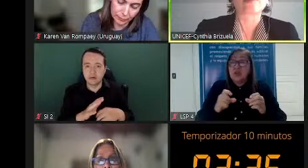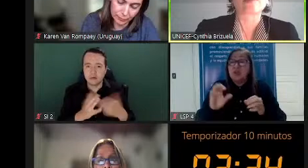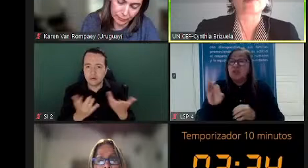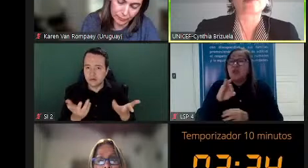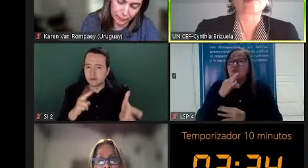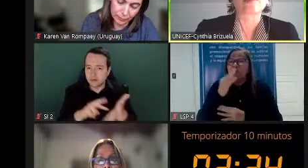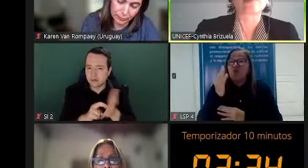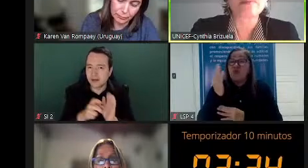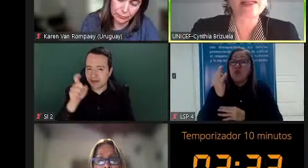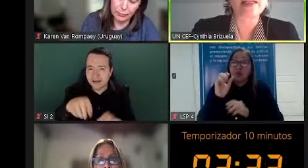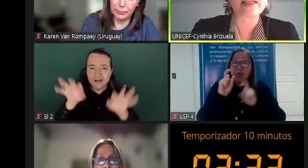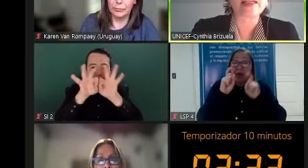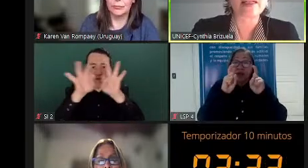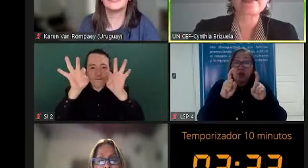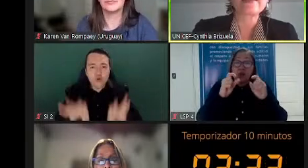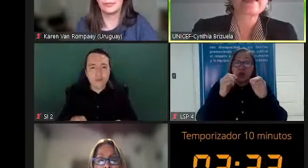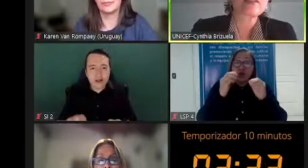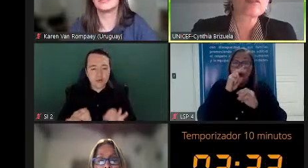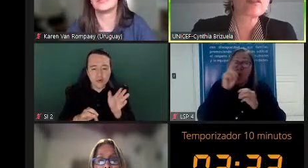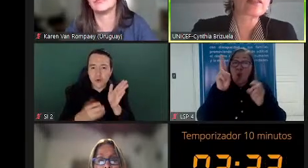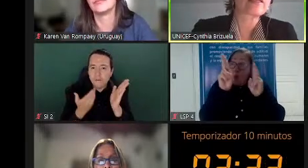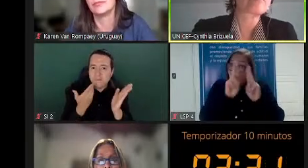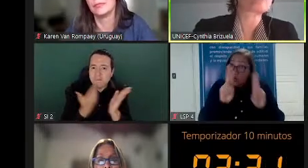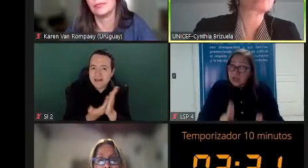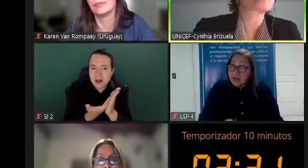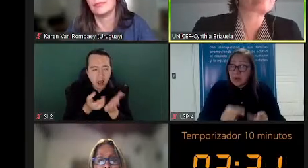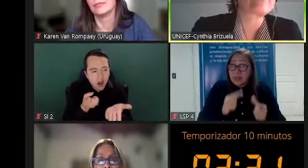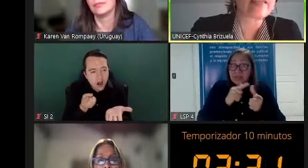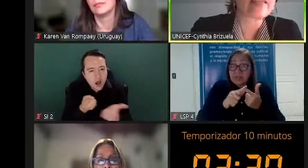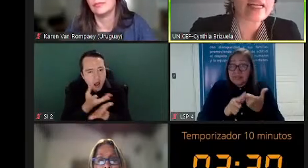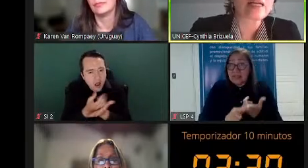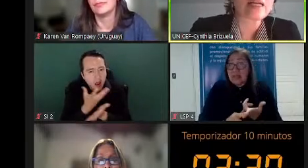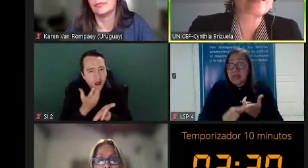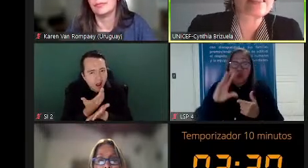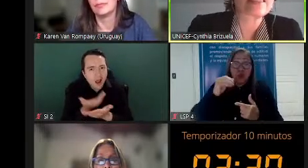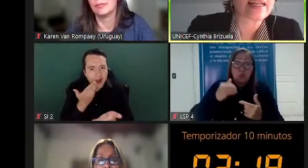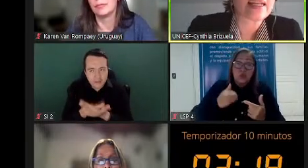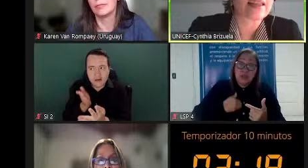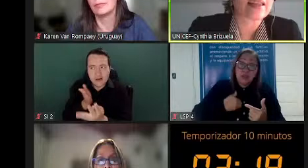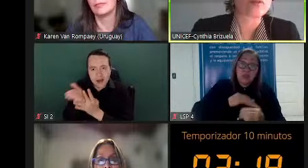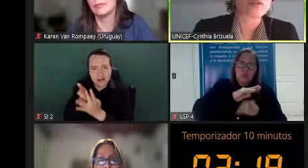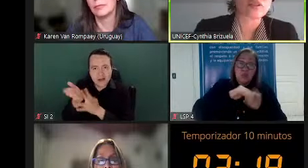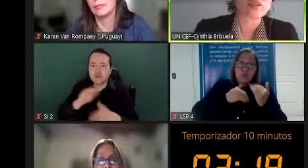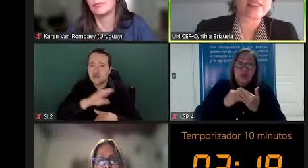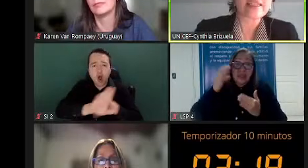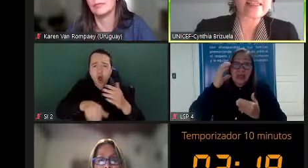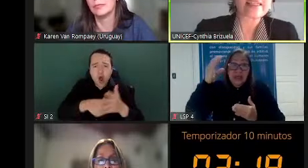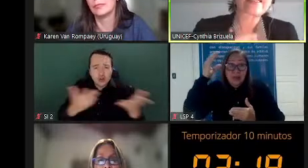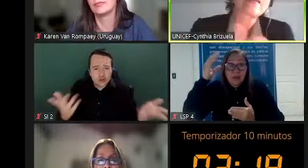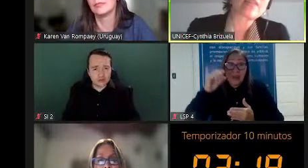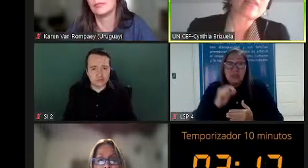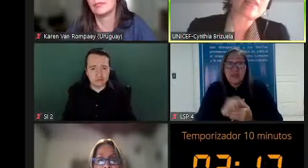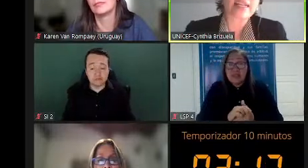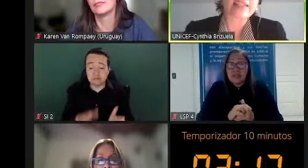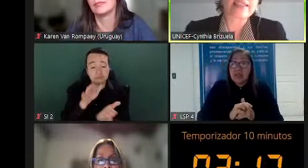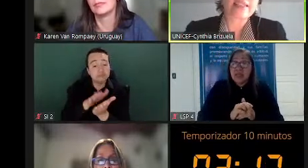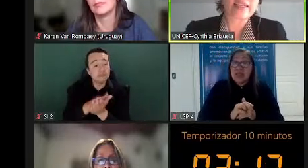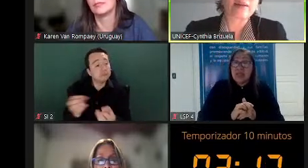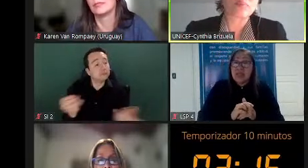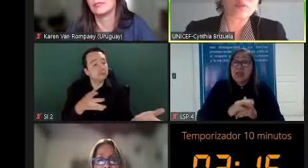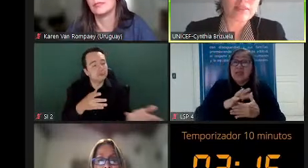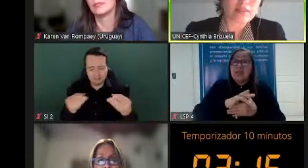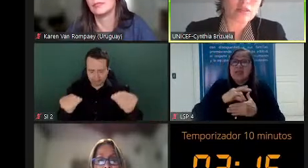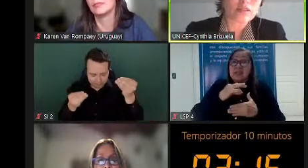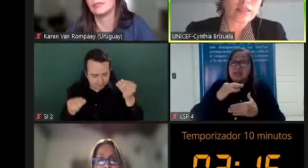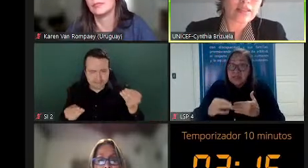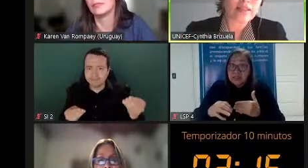material in formats for the universal learning of people we still have no do not have that